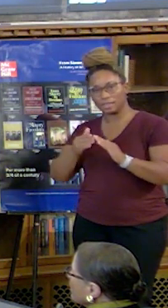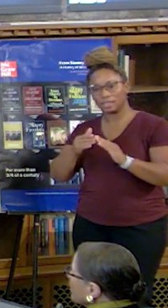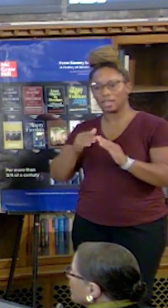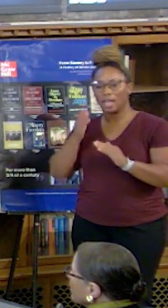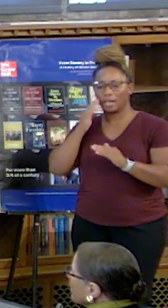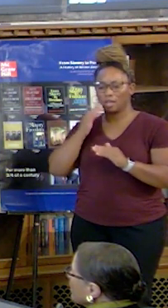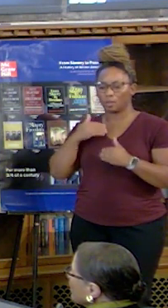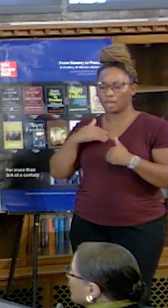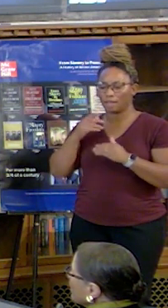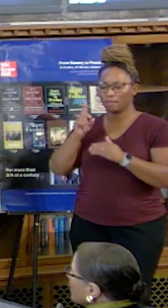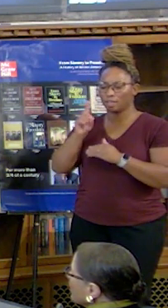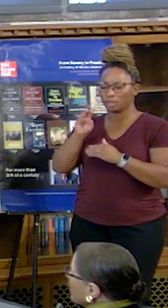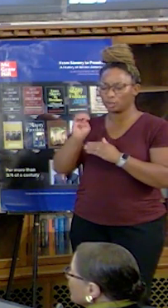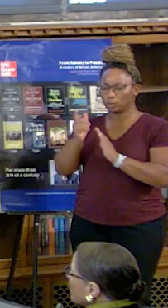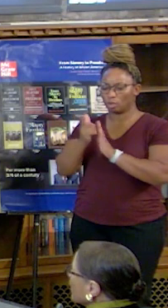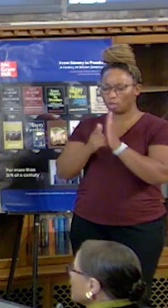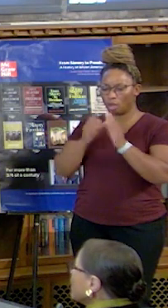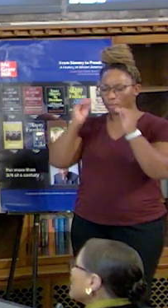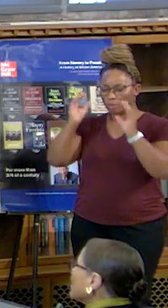his